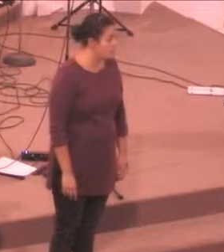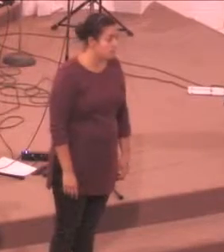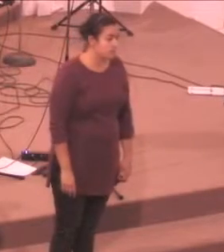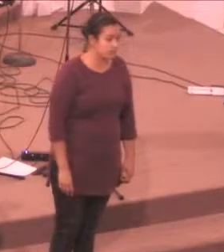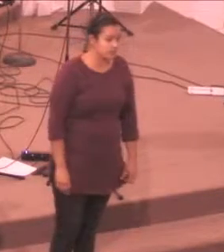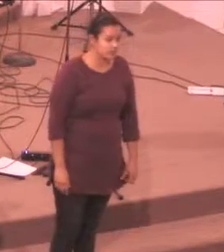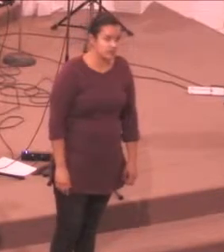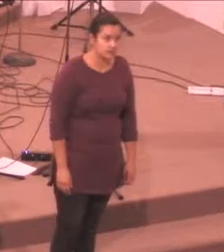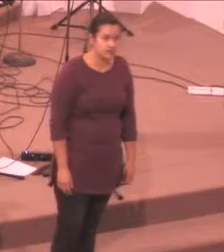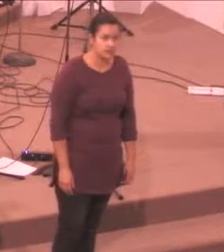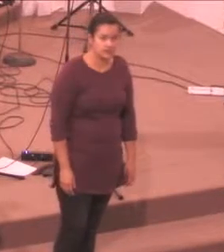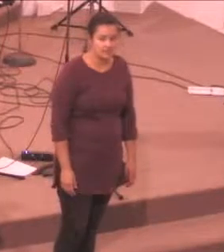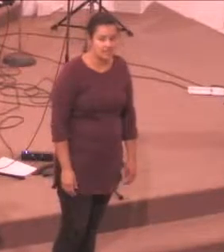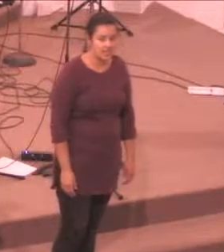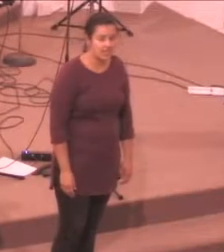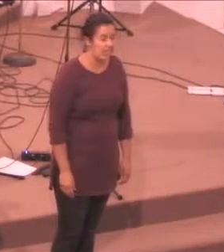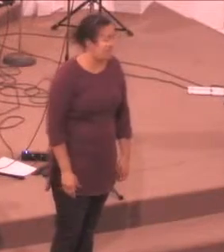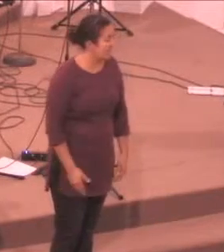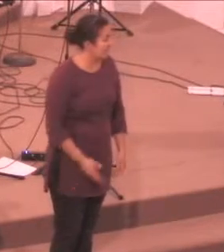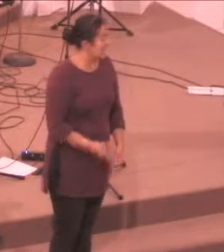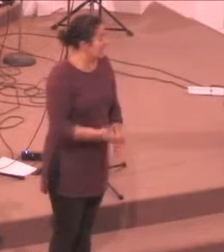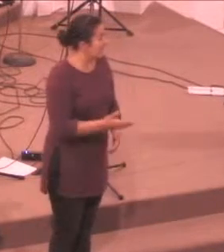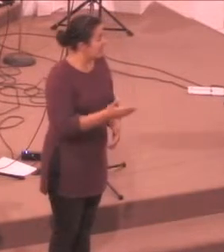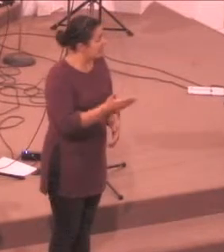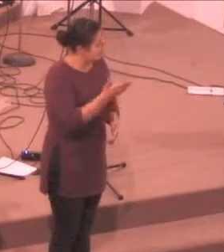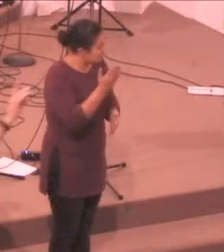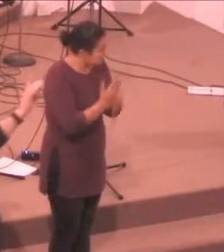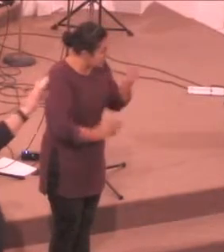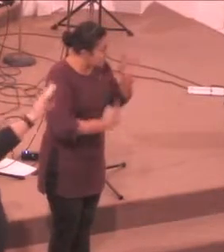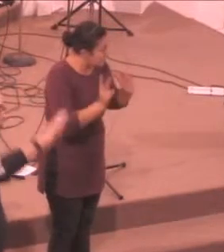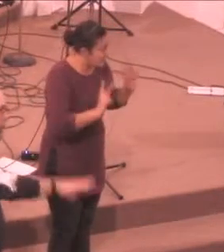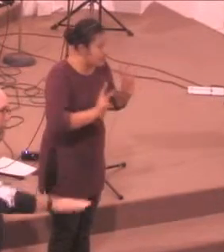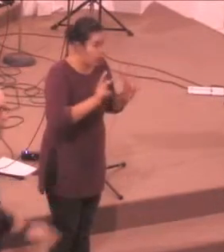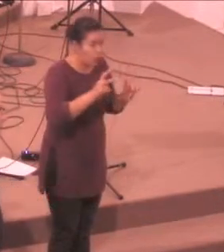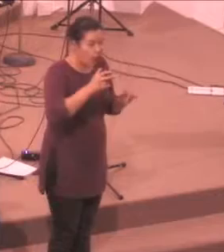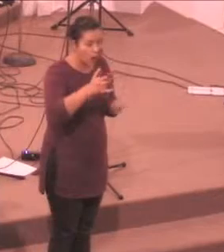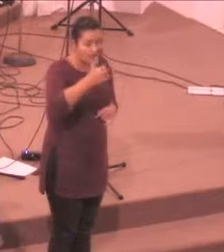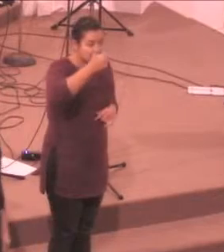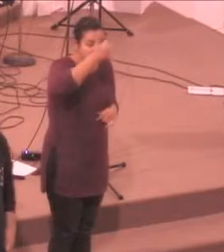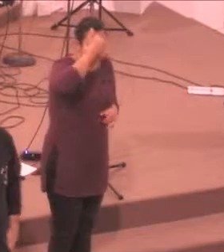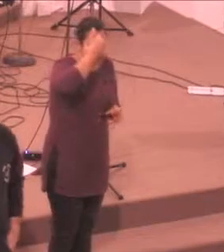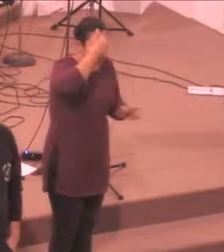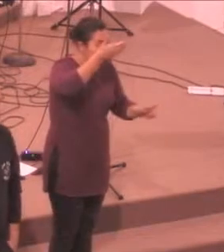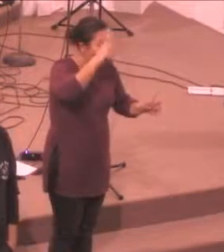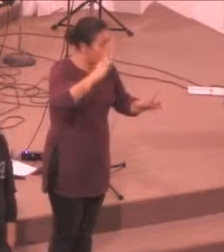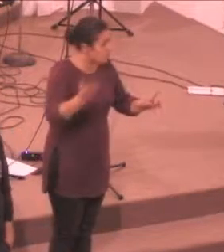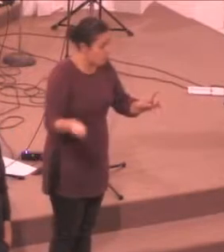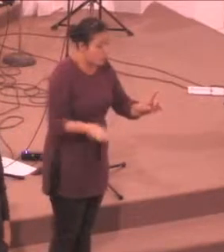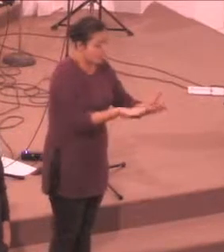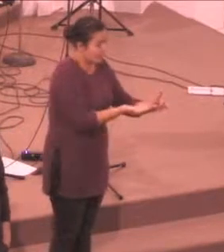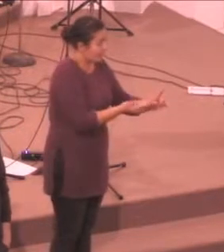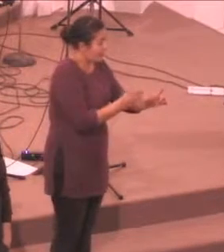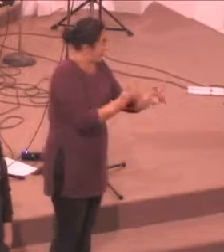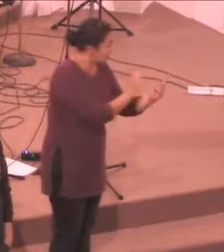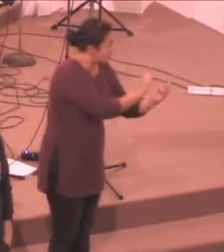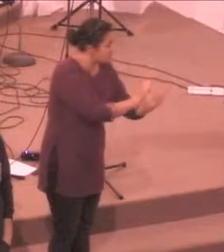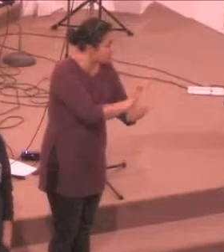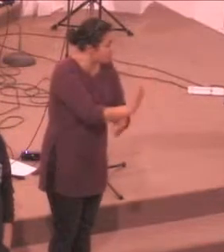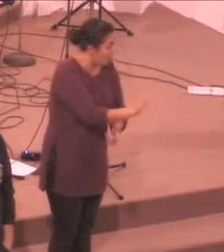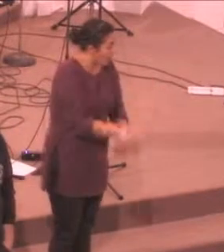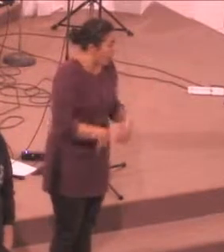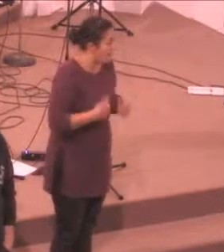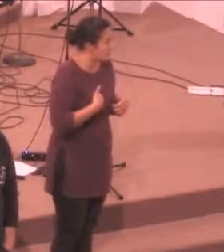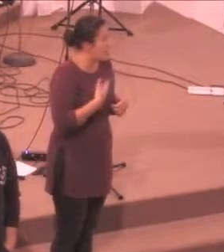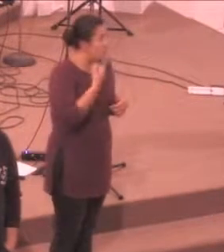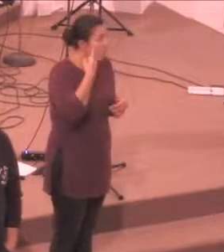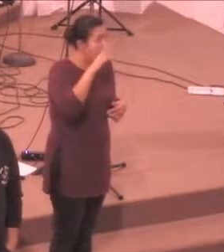God brought some meathead people into your lives for purpose. I'm dead serious. I finally figured this